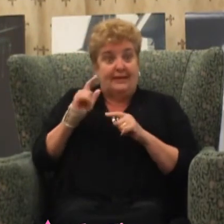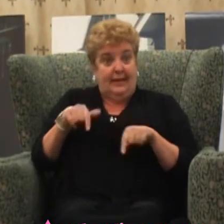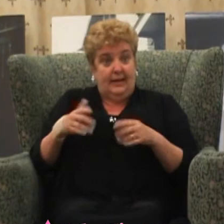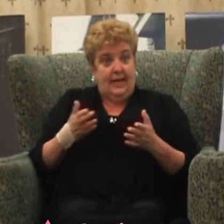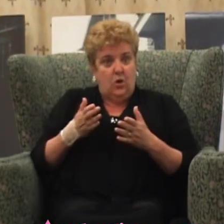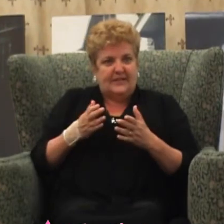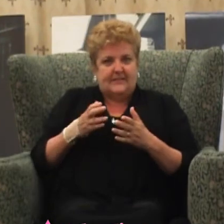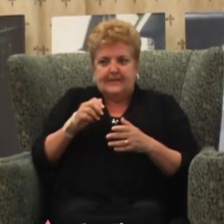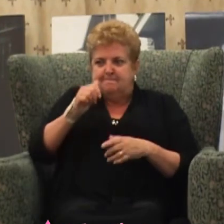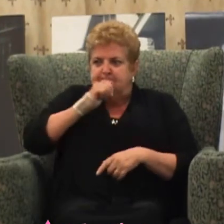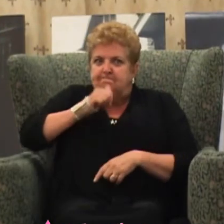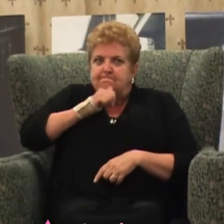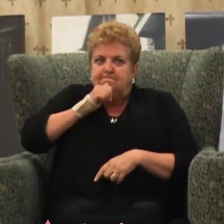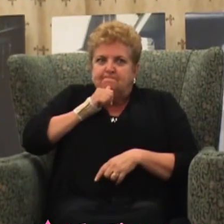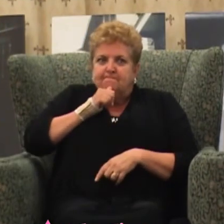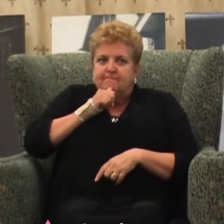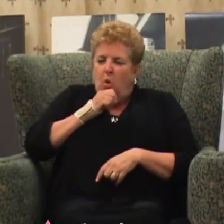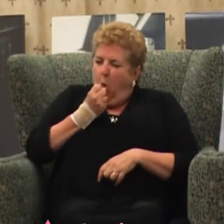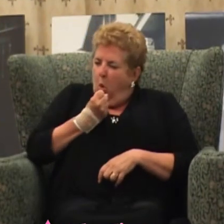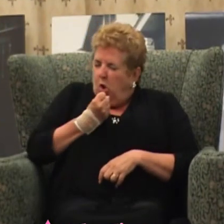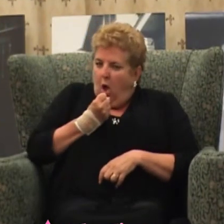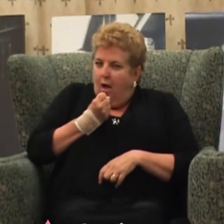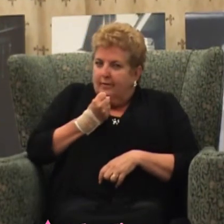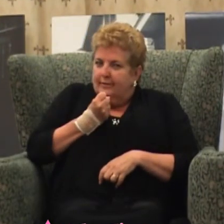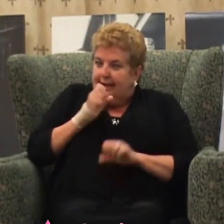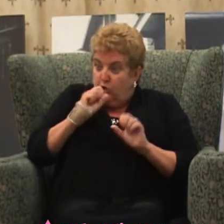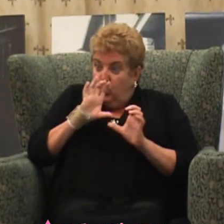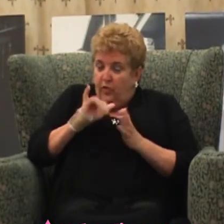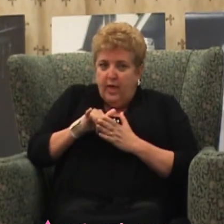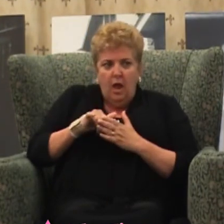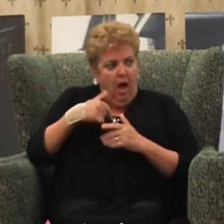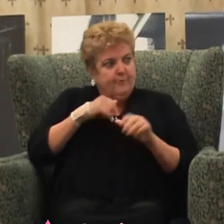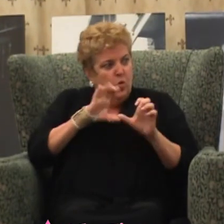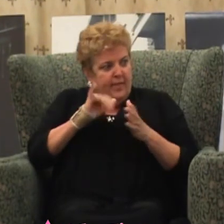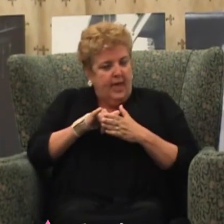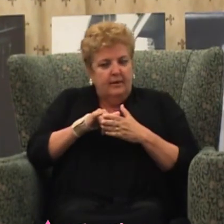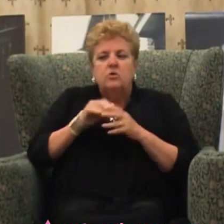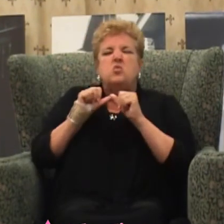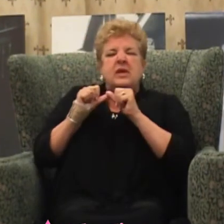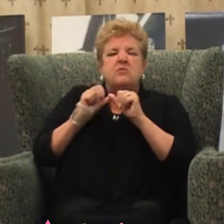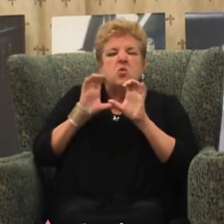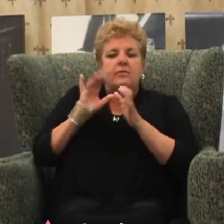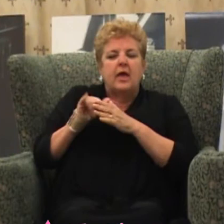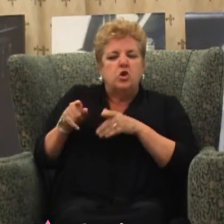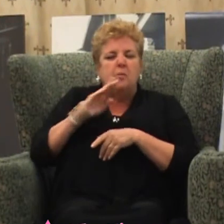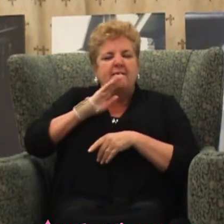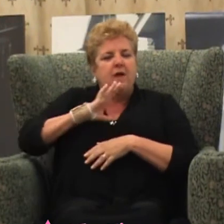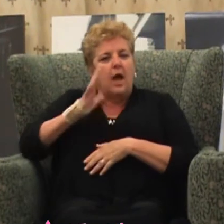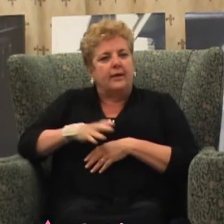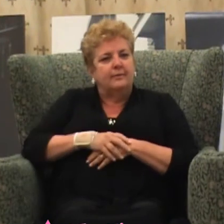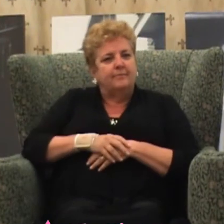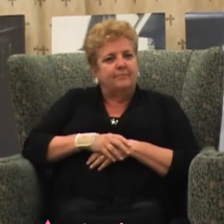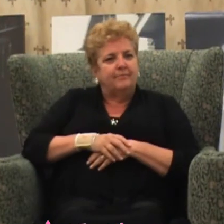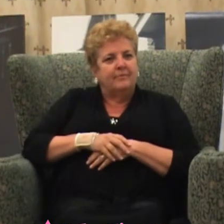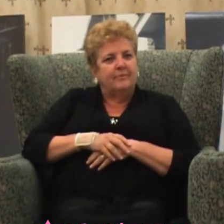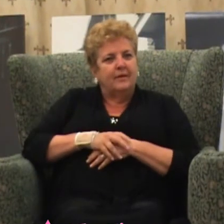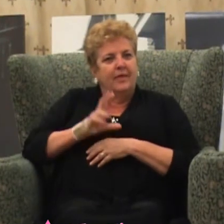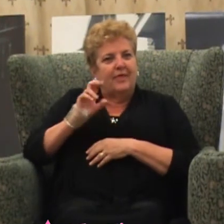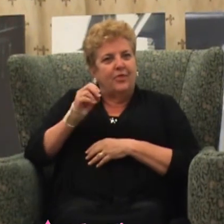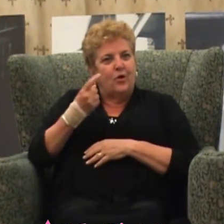A lot of people don't. Can you do that?" I said, "Well, that's what I've been doing." He said, "Keep doing that, you'll be fine." So you get 30 days, they tell you the secret.